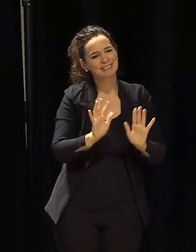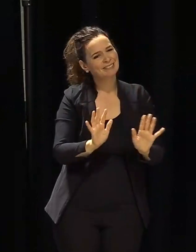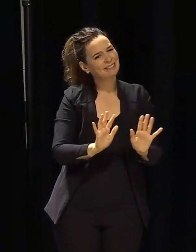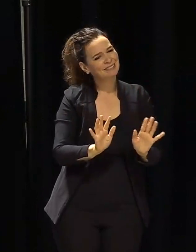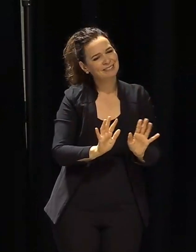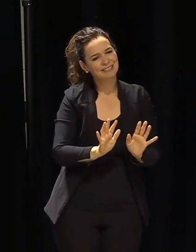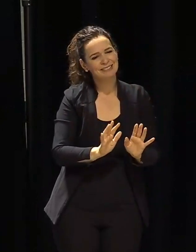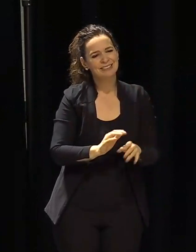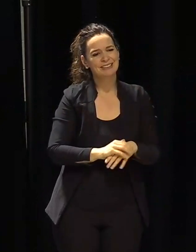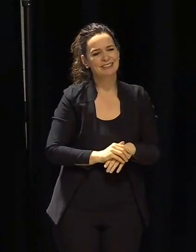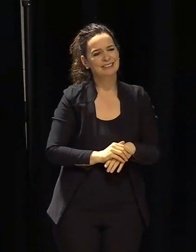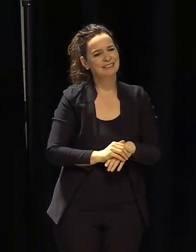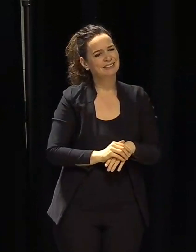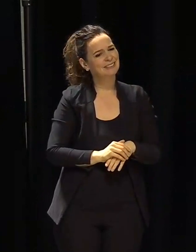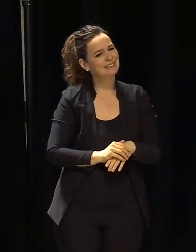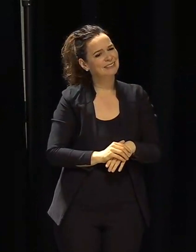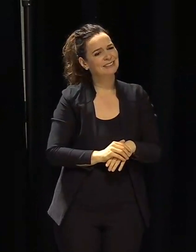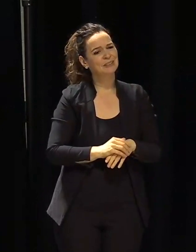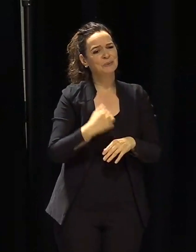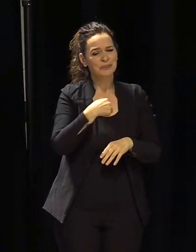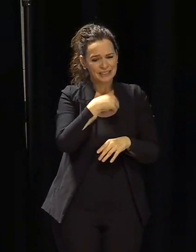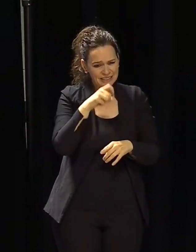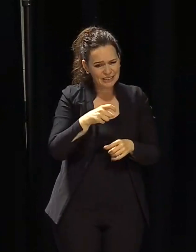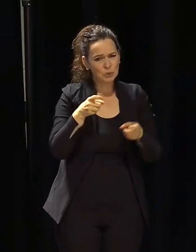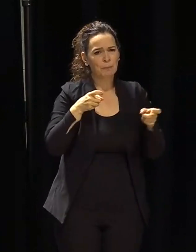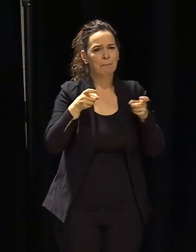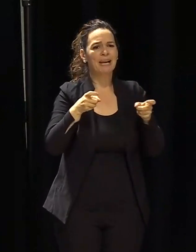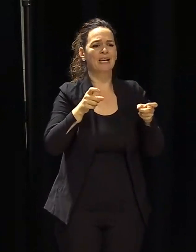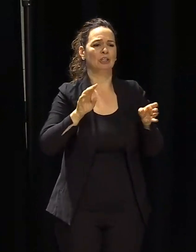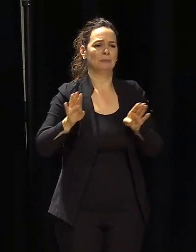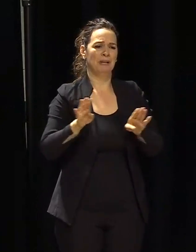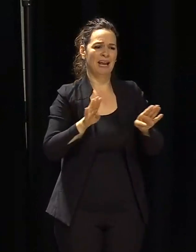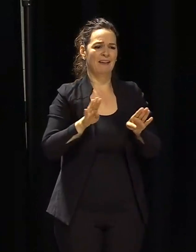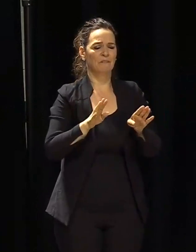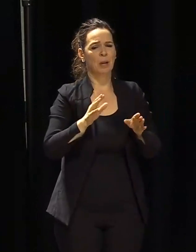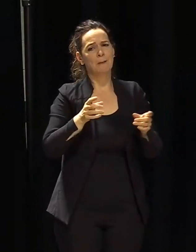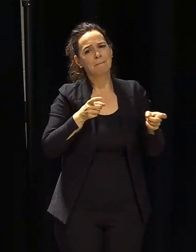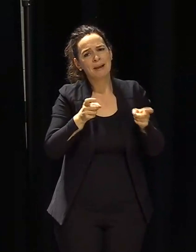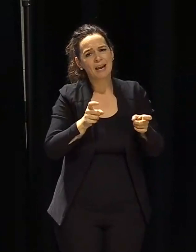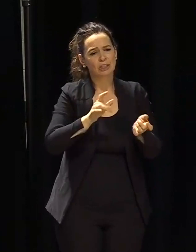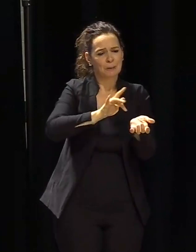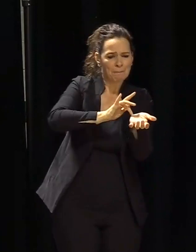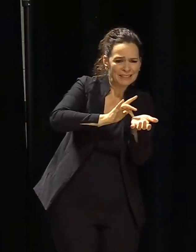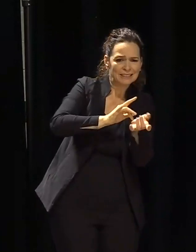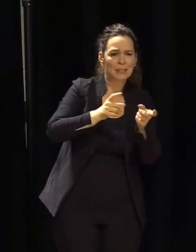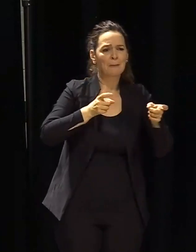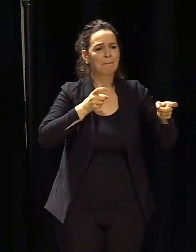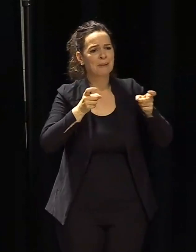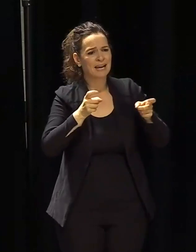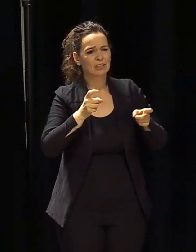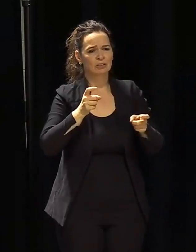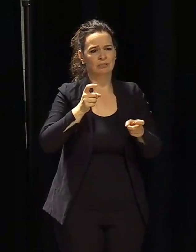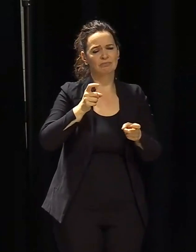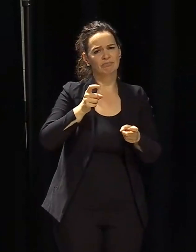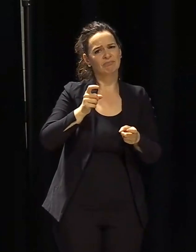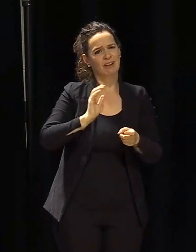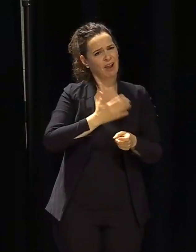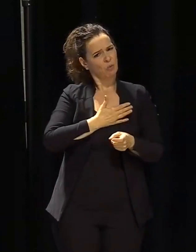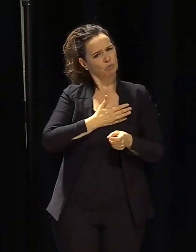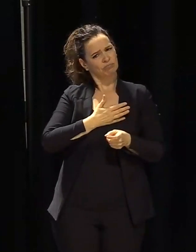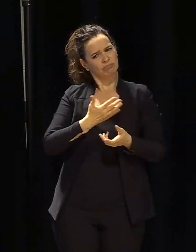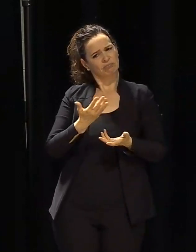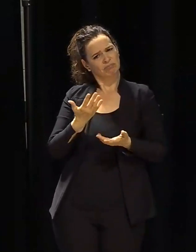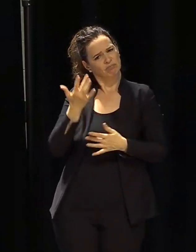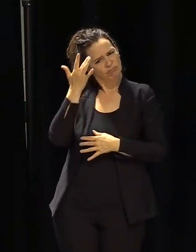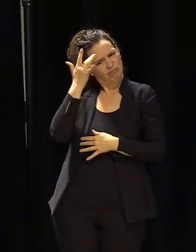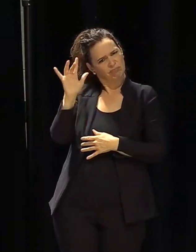and managing the medical infrastructure and being smart. And anything we can do in our own lives to slow this thing down